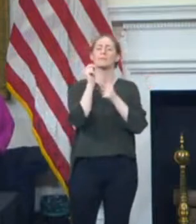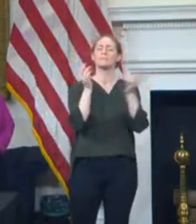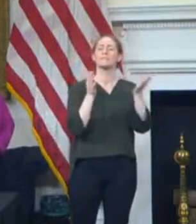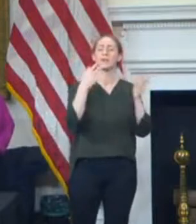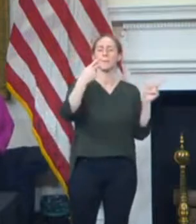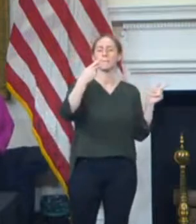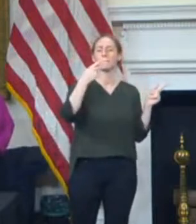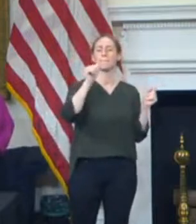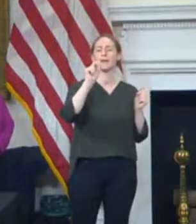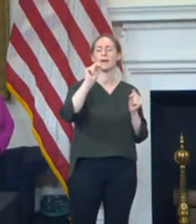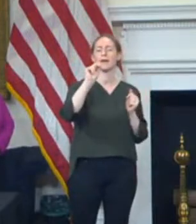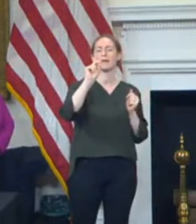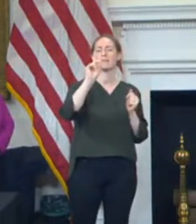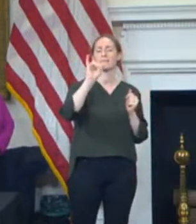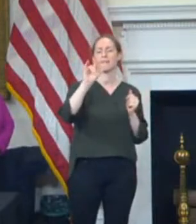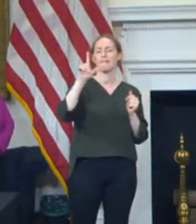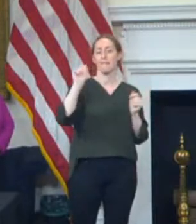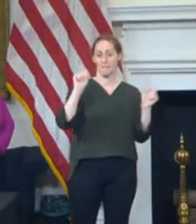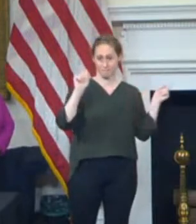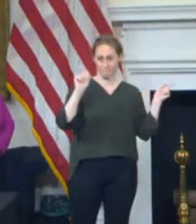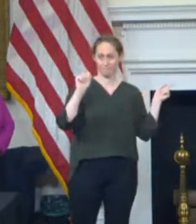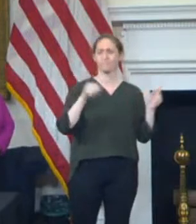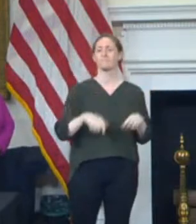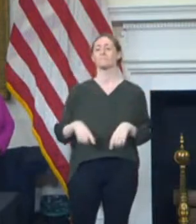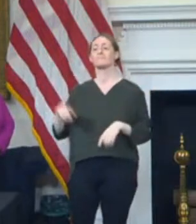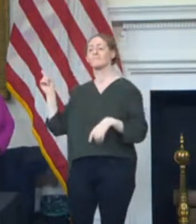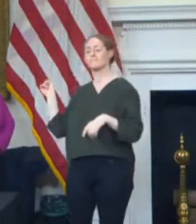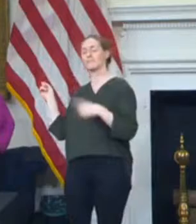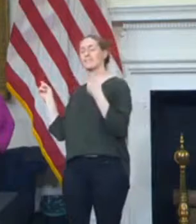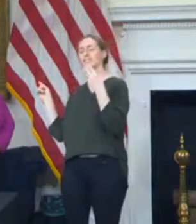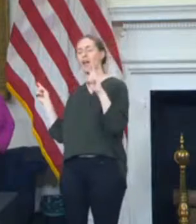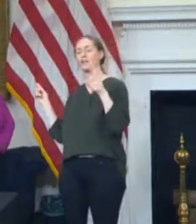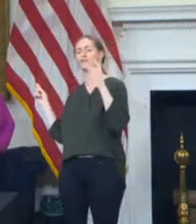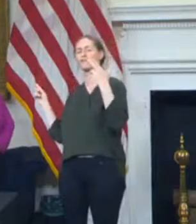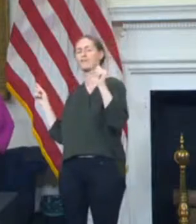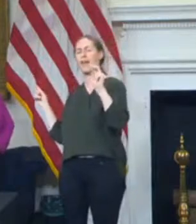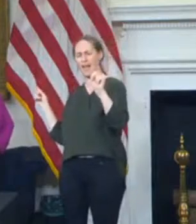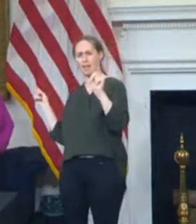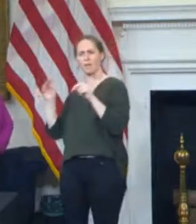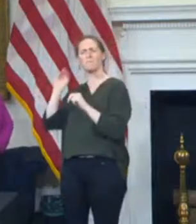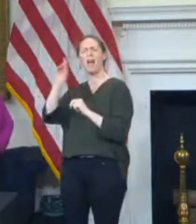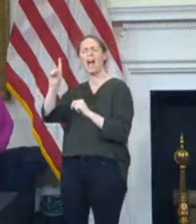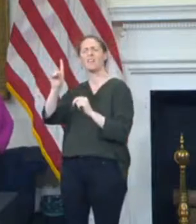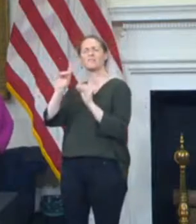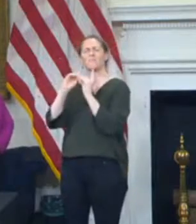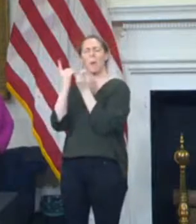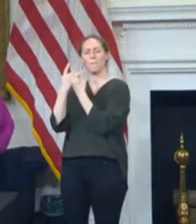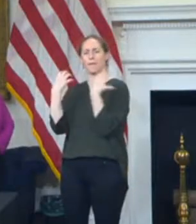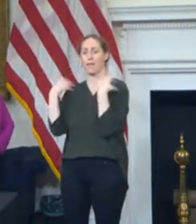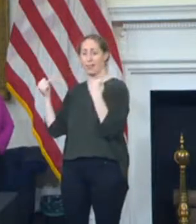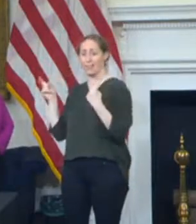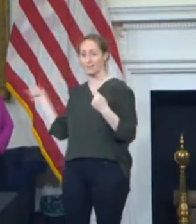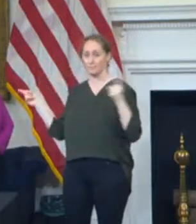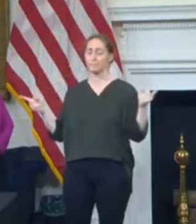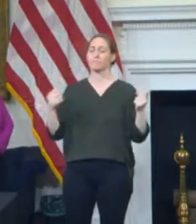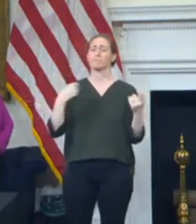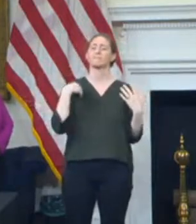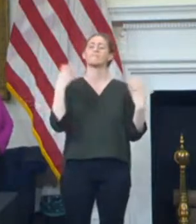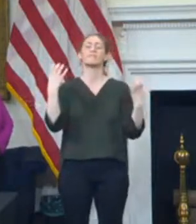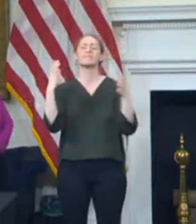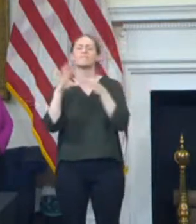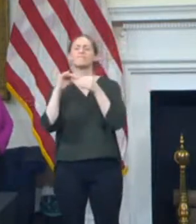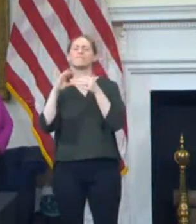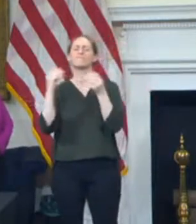Jinlene Chan from the Maryland Department of Health. We want to turn this down, guys. This is not us. This is their feed.